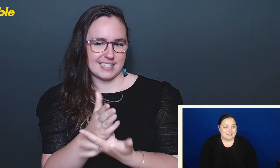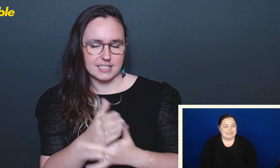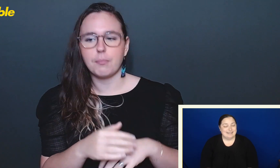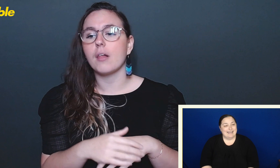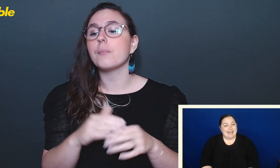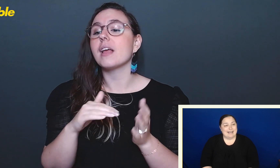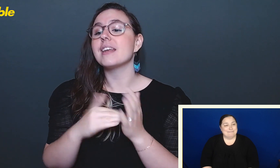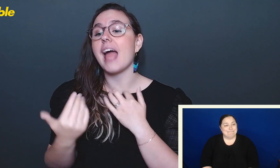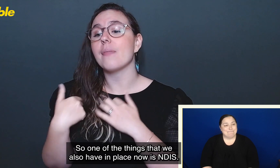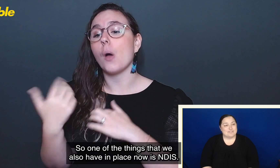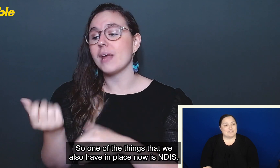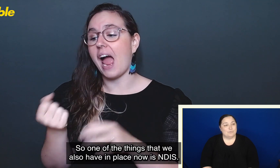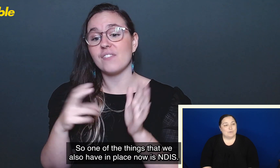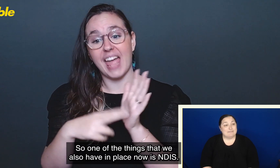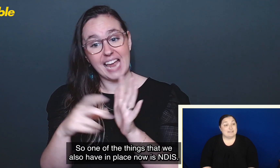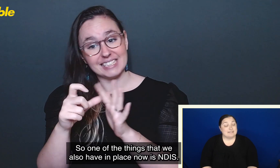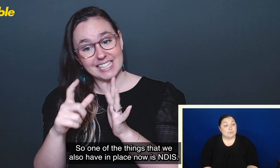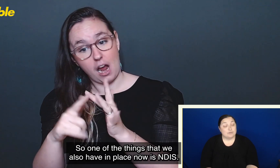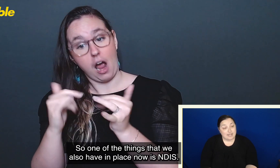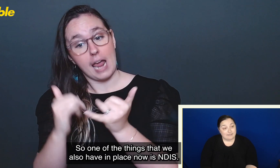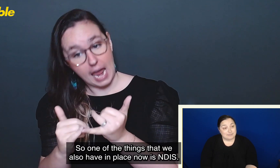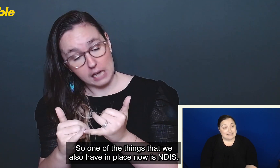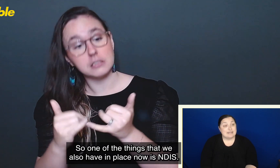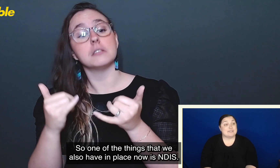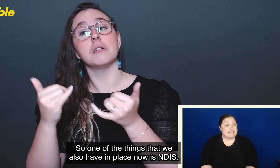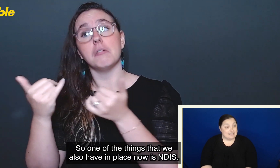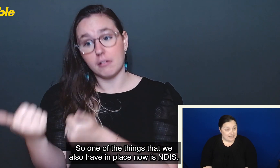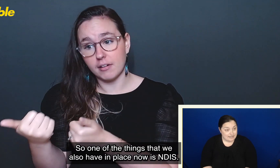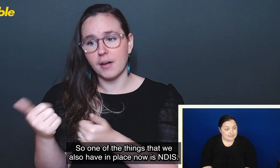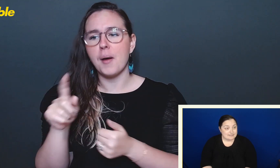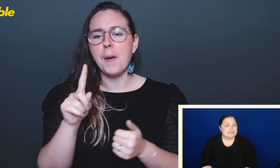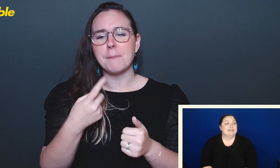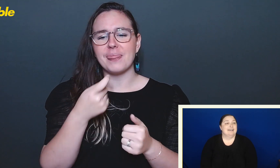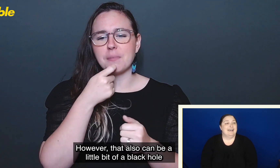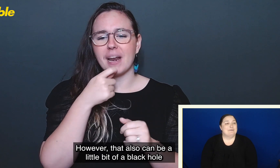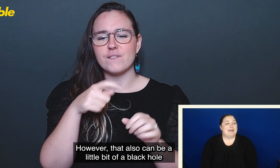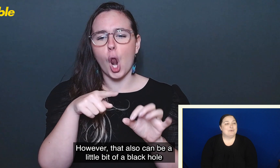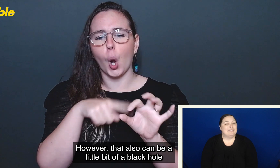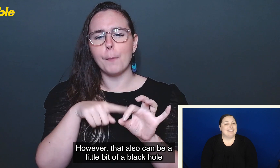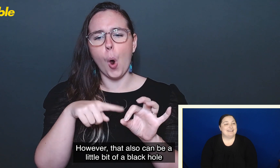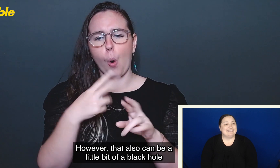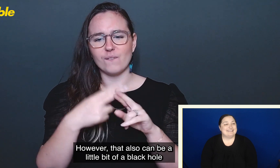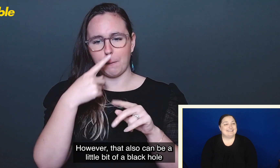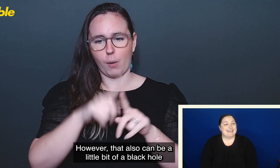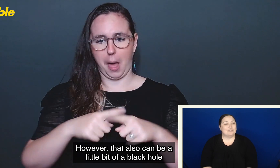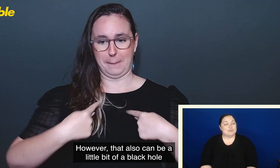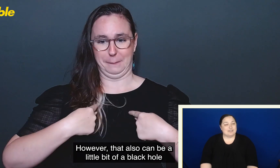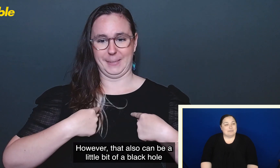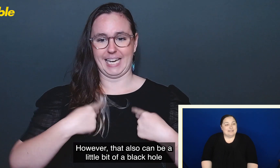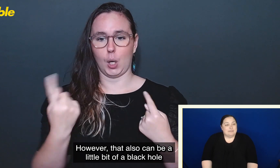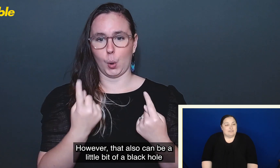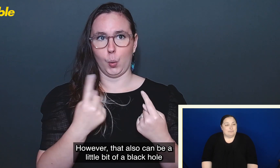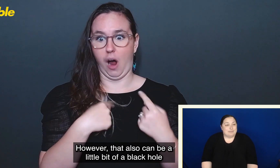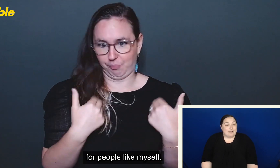interpreters. So one of the things that we also have in place now is NDIS. However, that also can